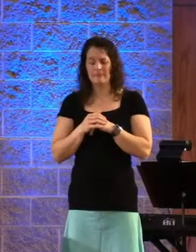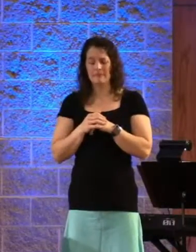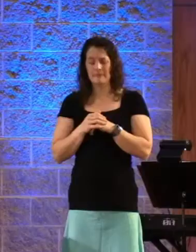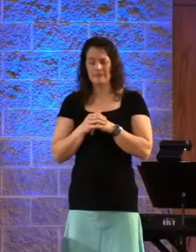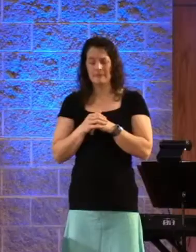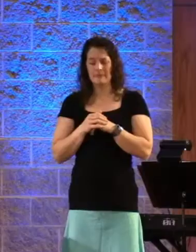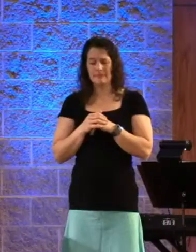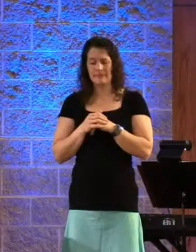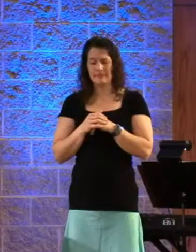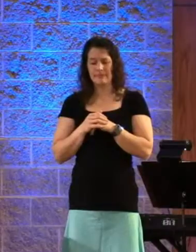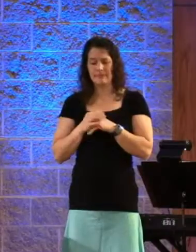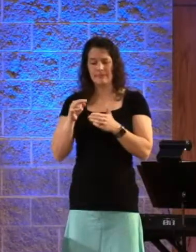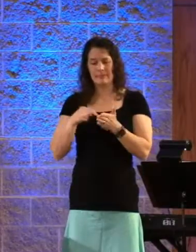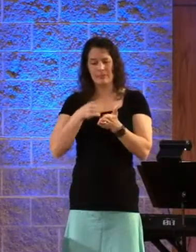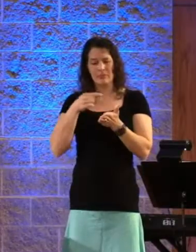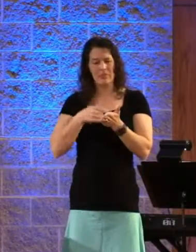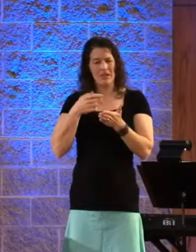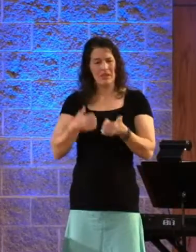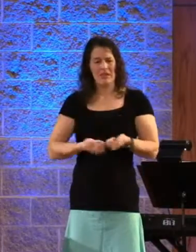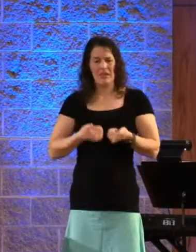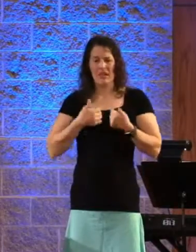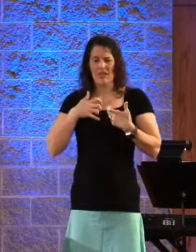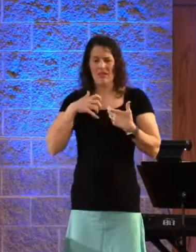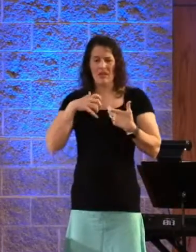Sometimes life is so hard.